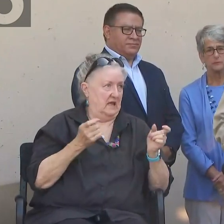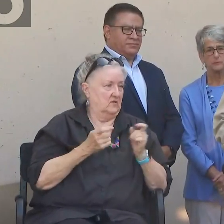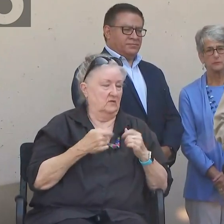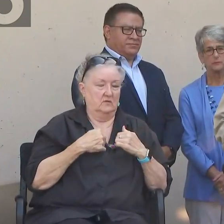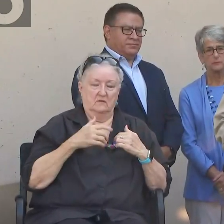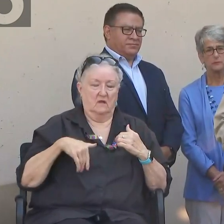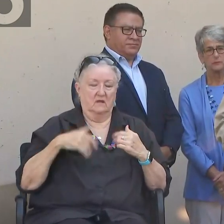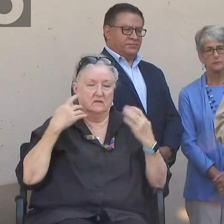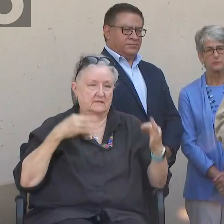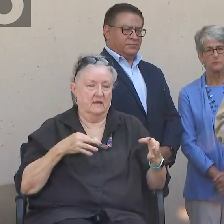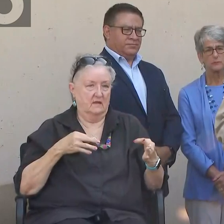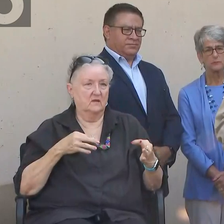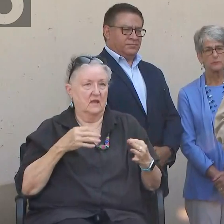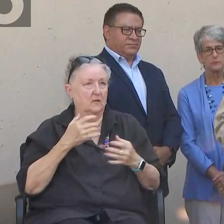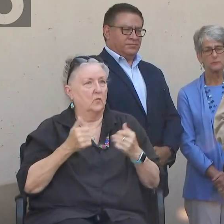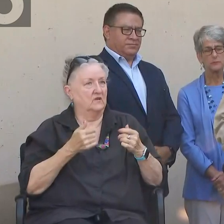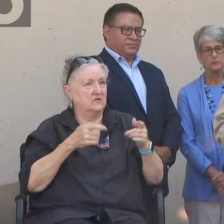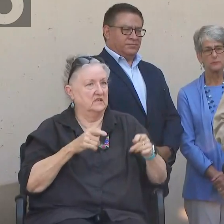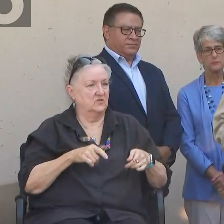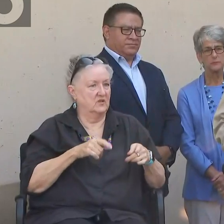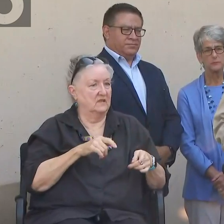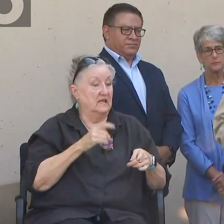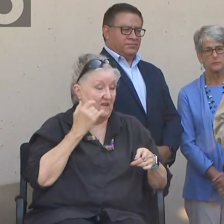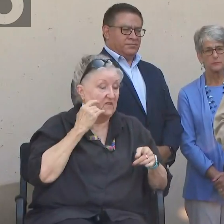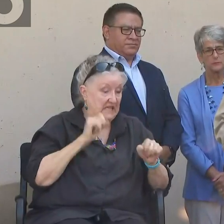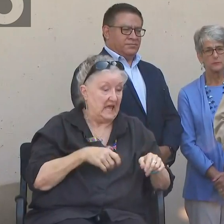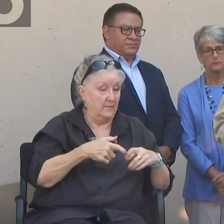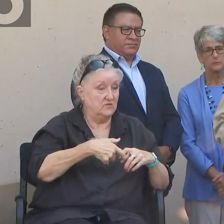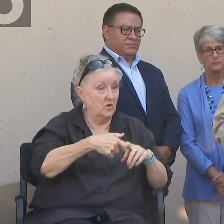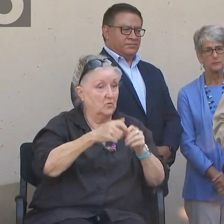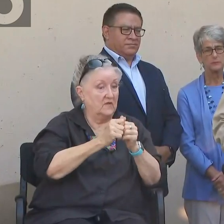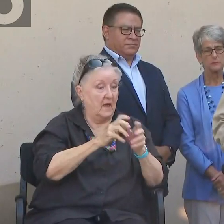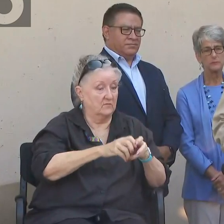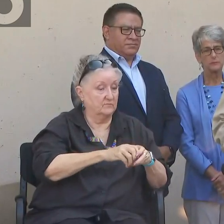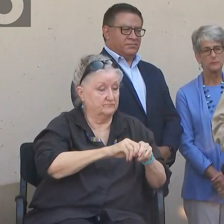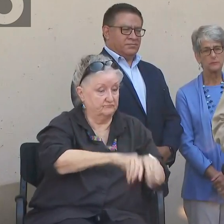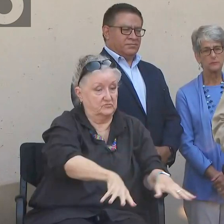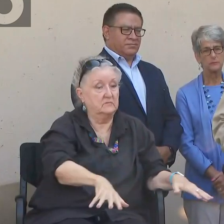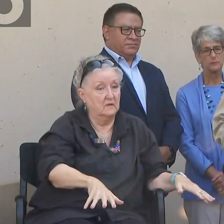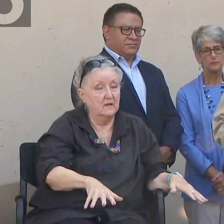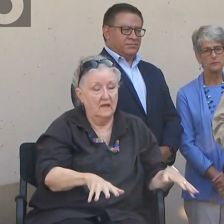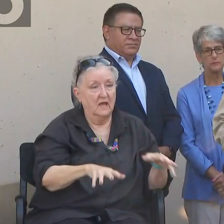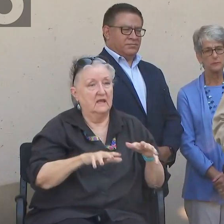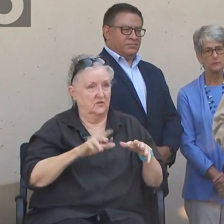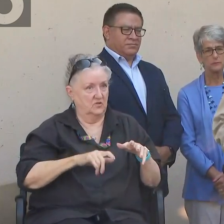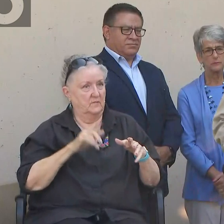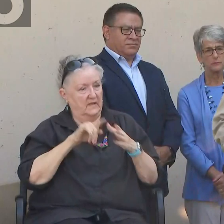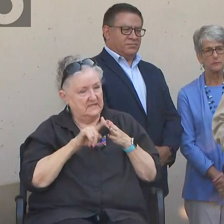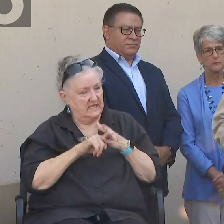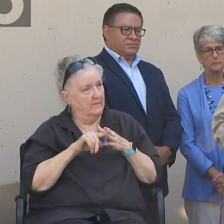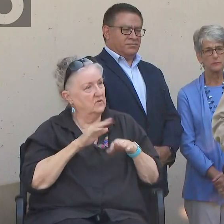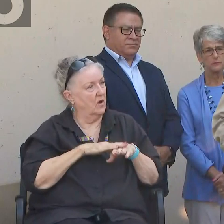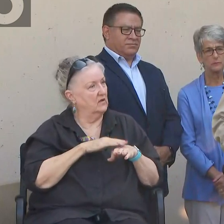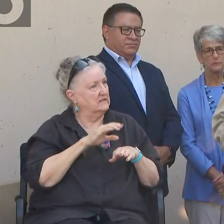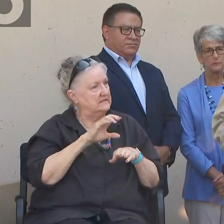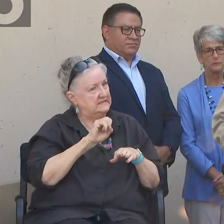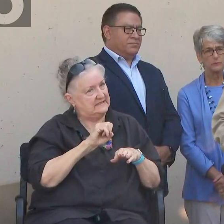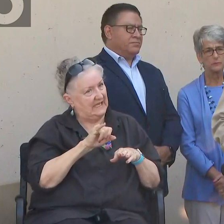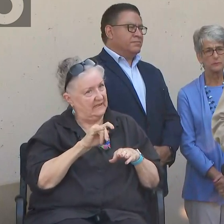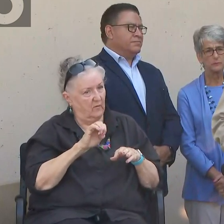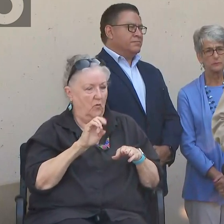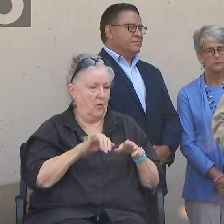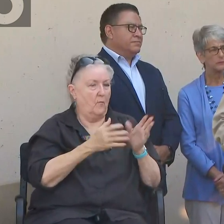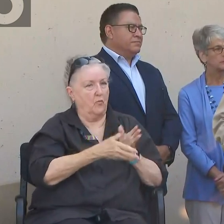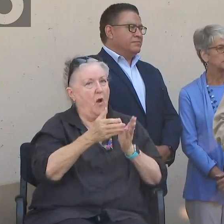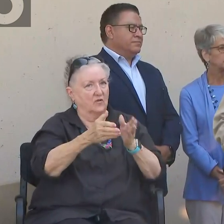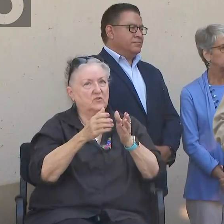handled and what condition the vessel is in, if it could be towed without breaking apart, and whether it should be examined on site versus brought